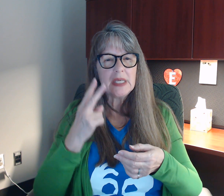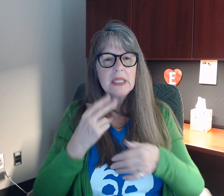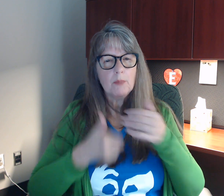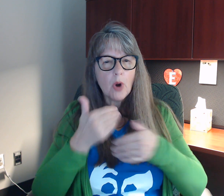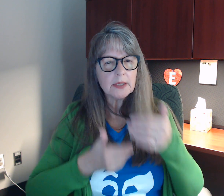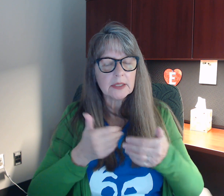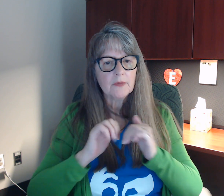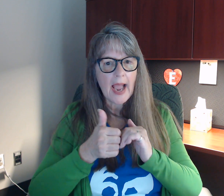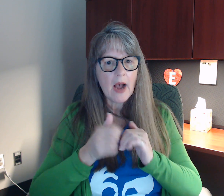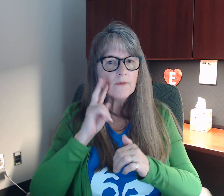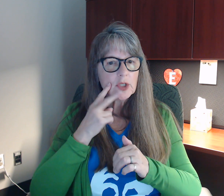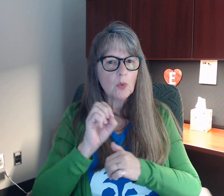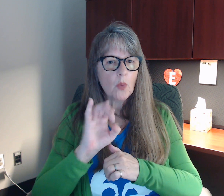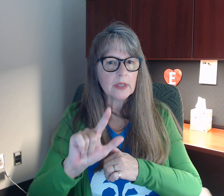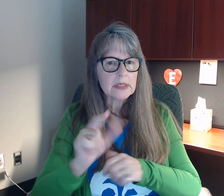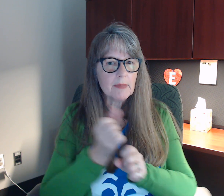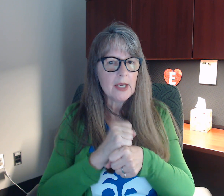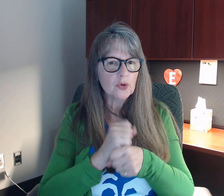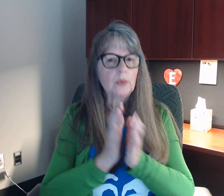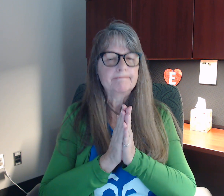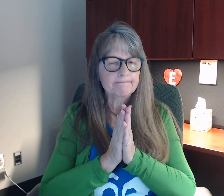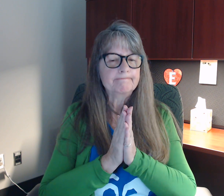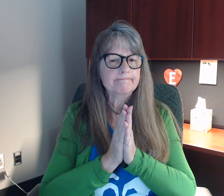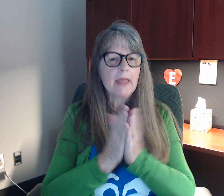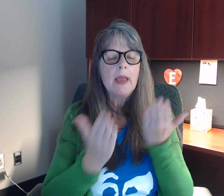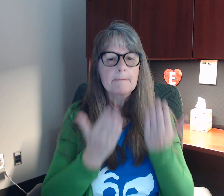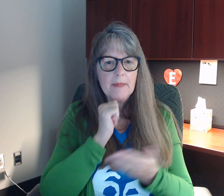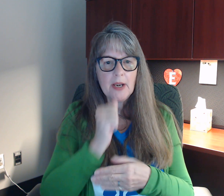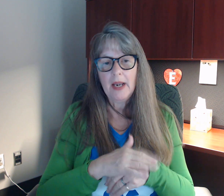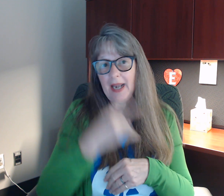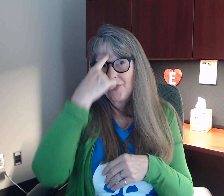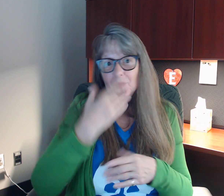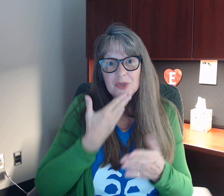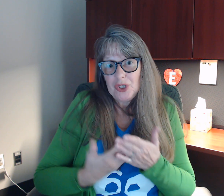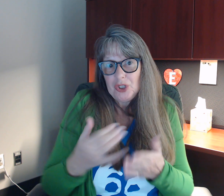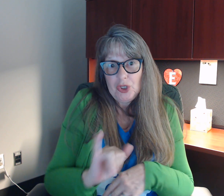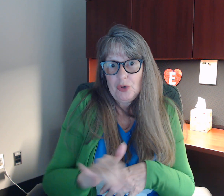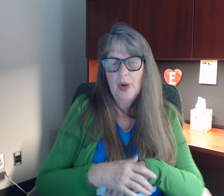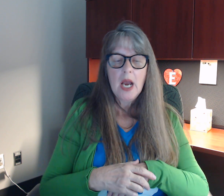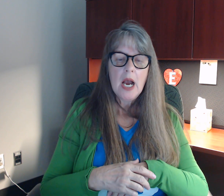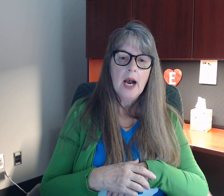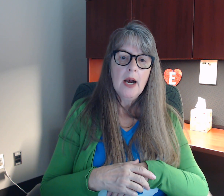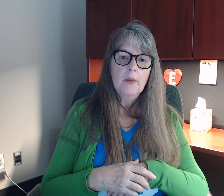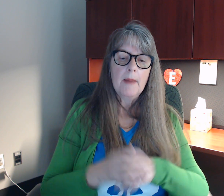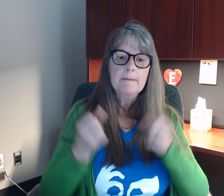that process of how vegetable oil is made, you're going, maybe not. And I thought it was good too. And